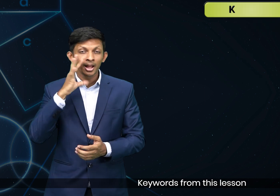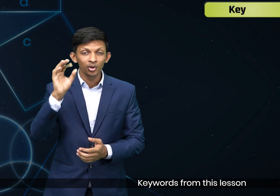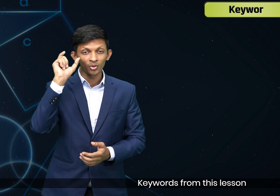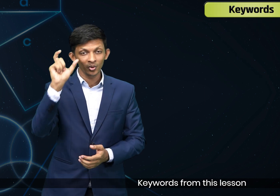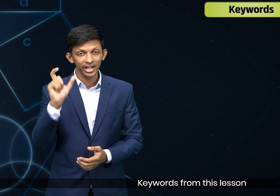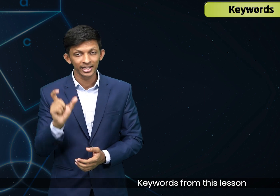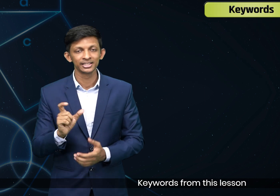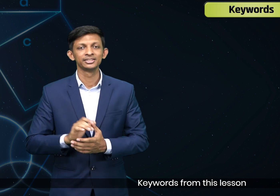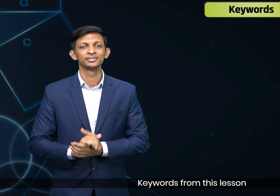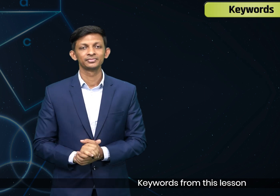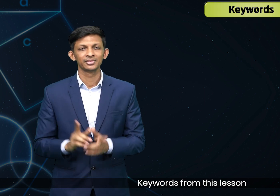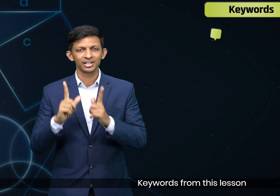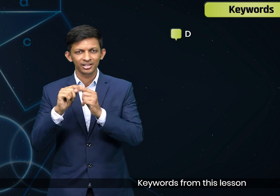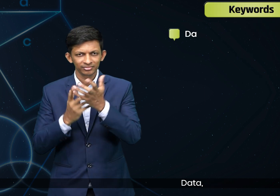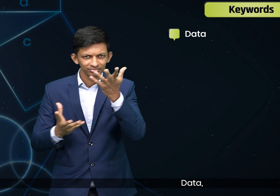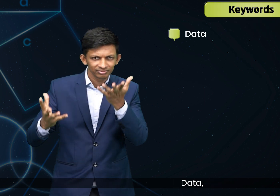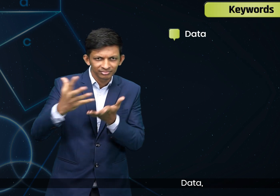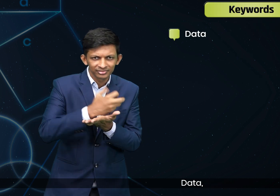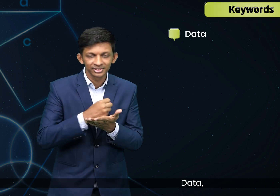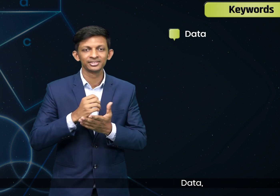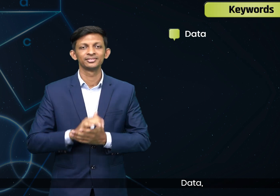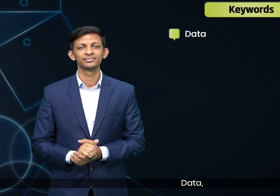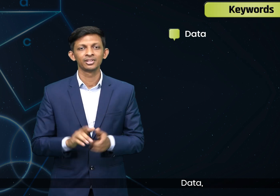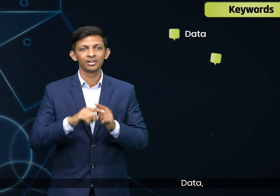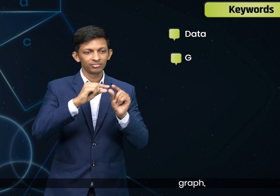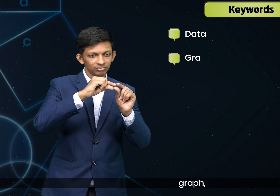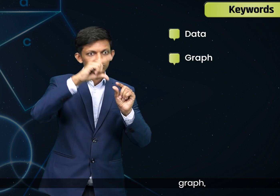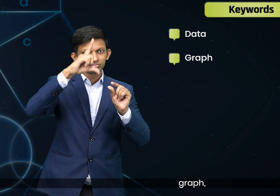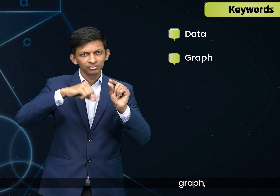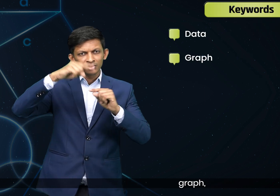Keywords from this lesson are data, graph,